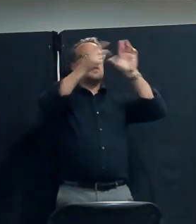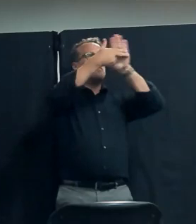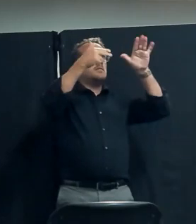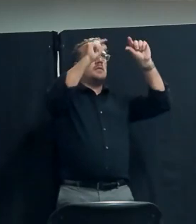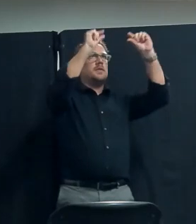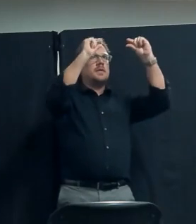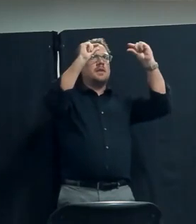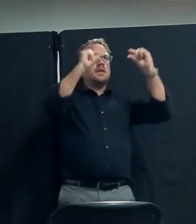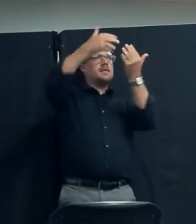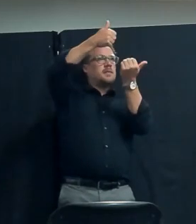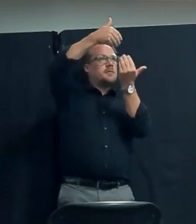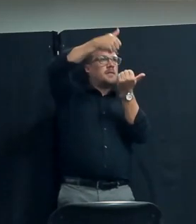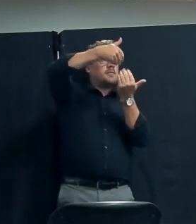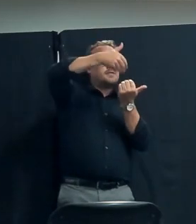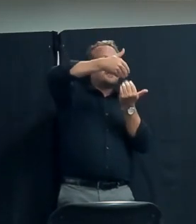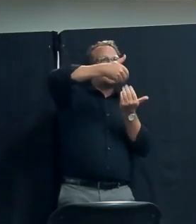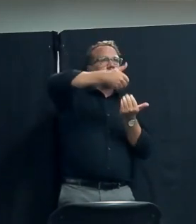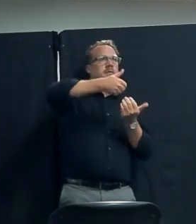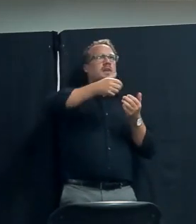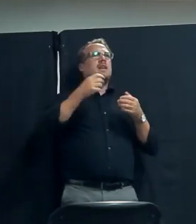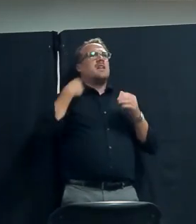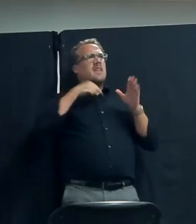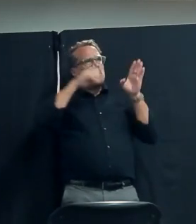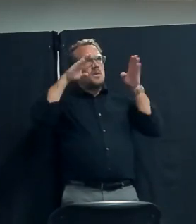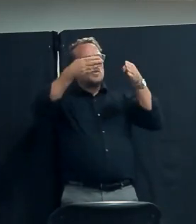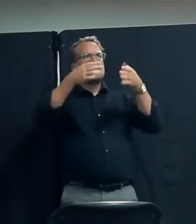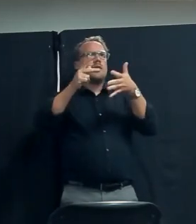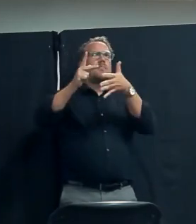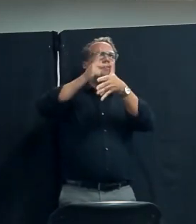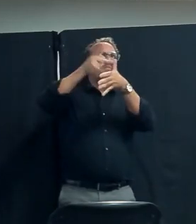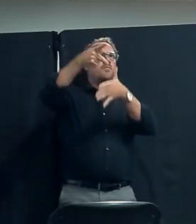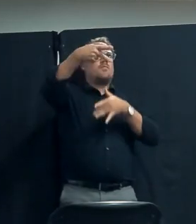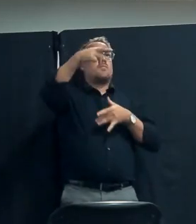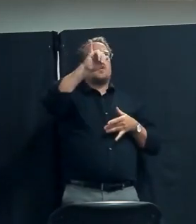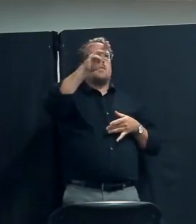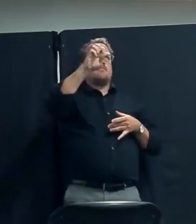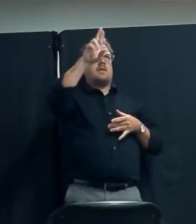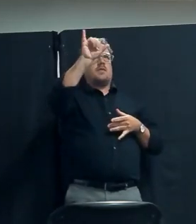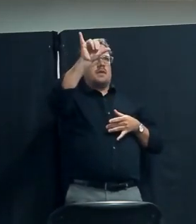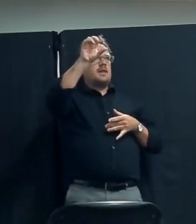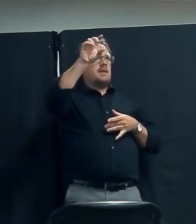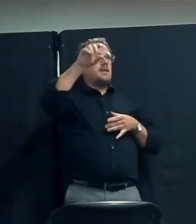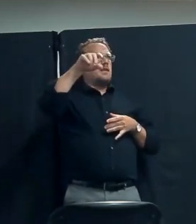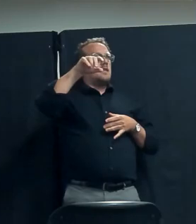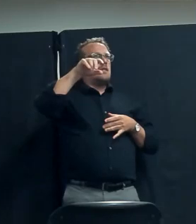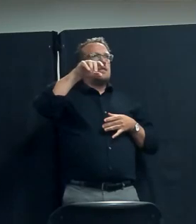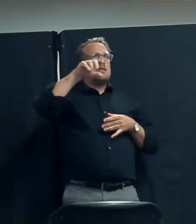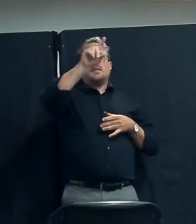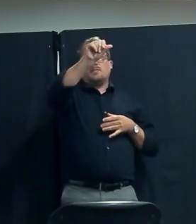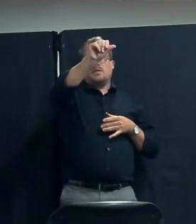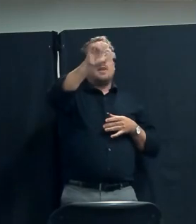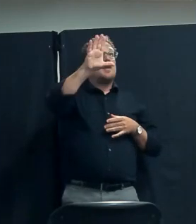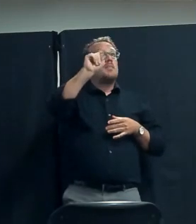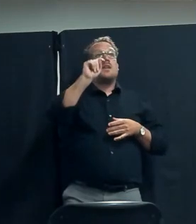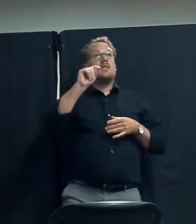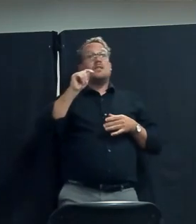just primary disability. And we've had that data, but they don't do it anymore.